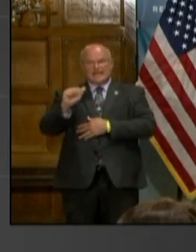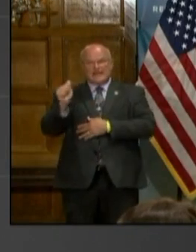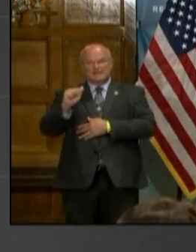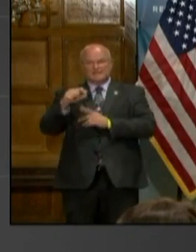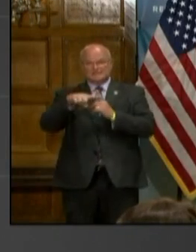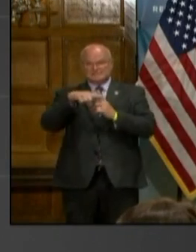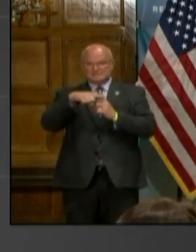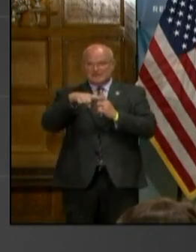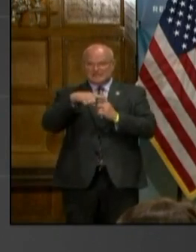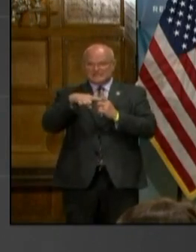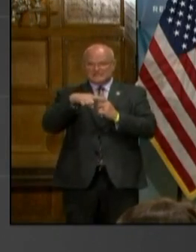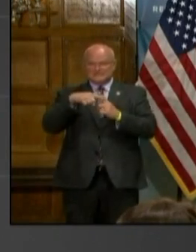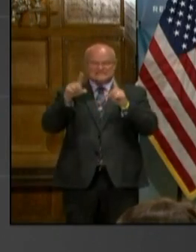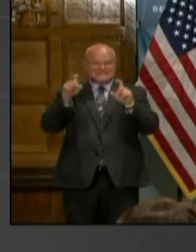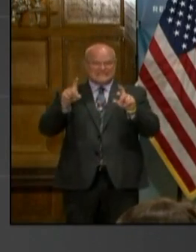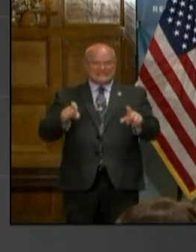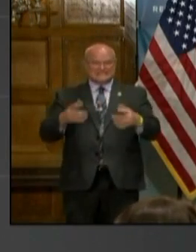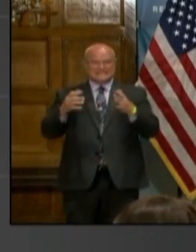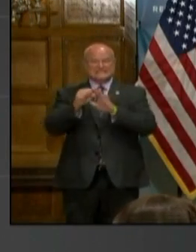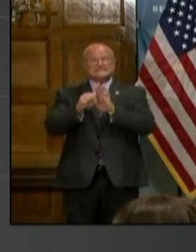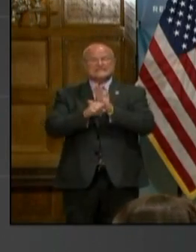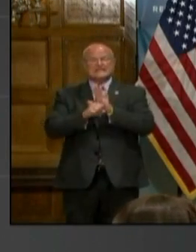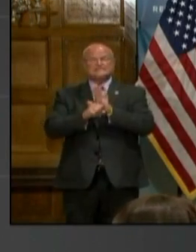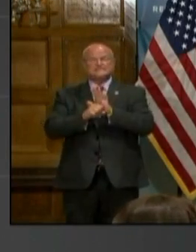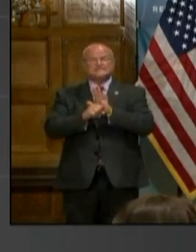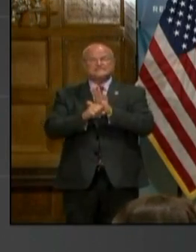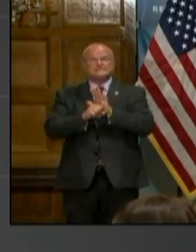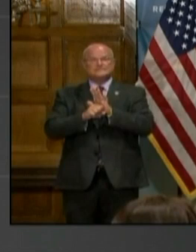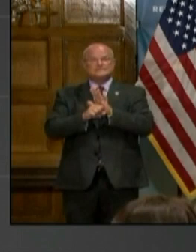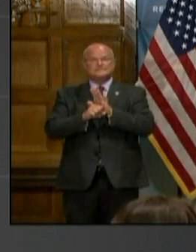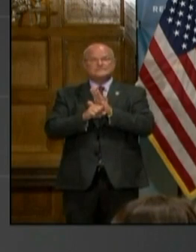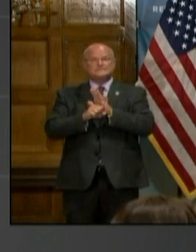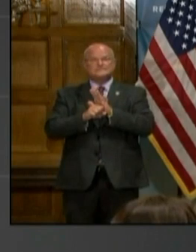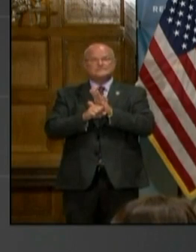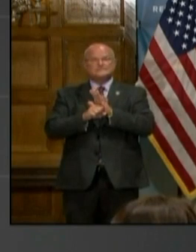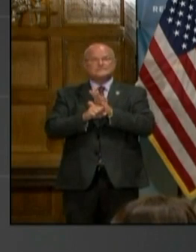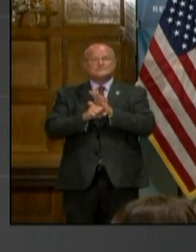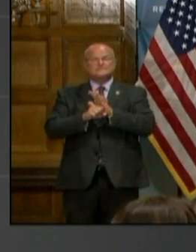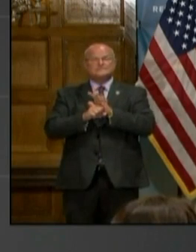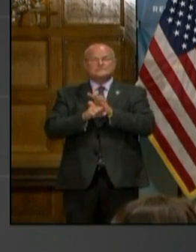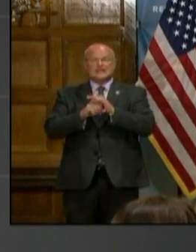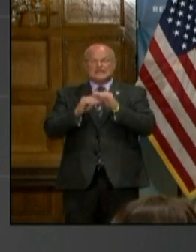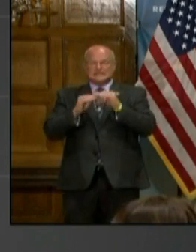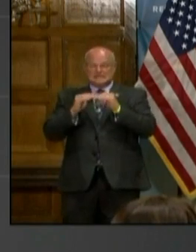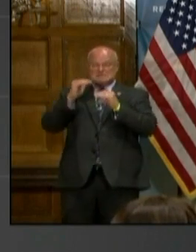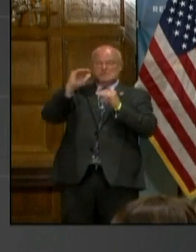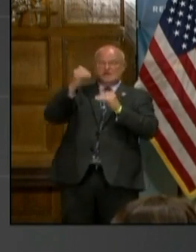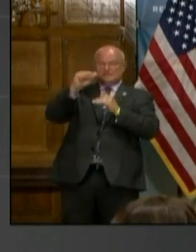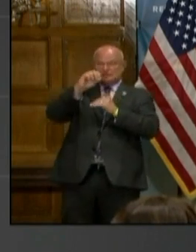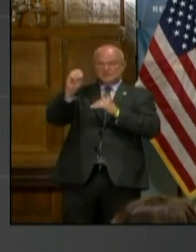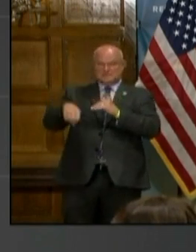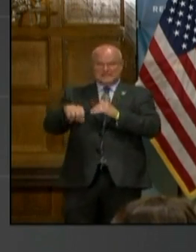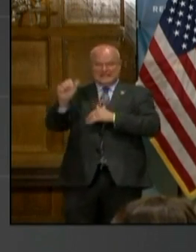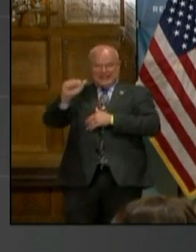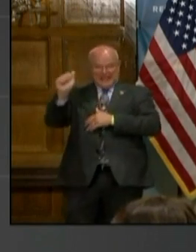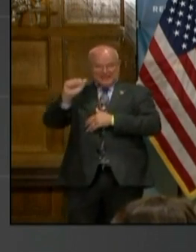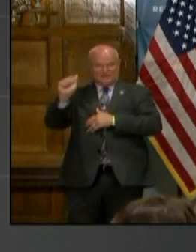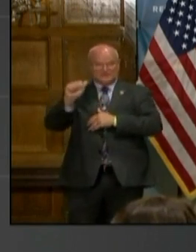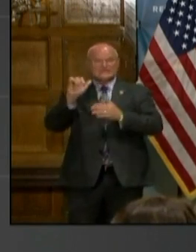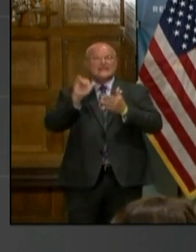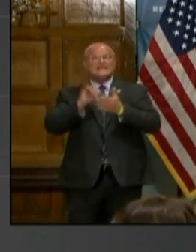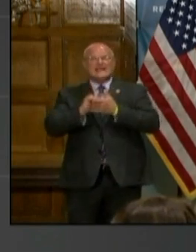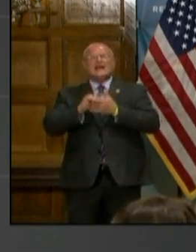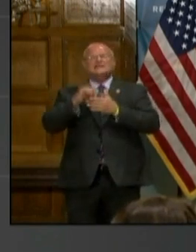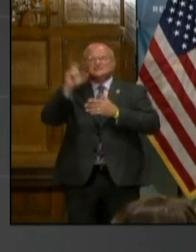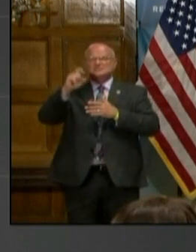of positive tests in the state, and it got above 10% in the rolling average. That will